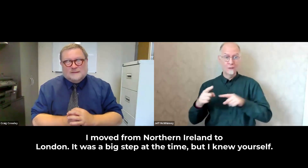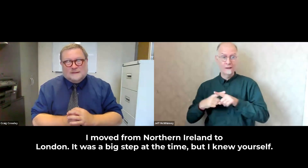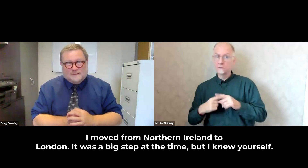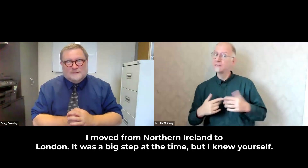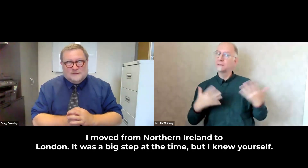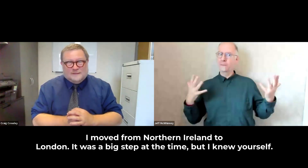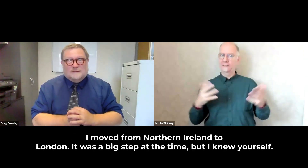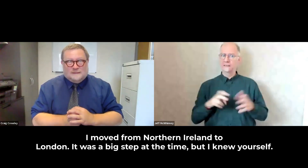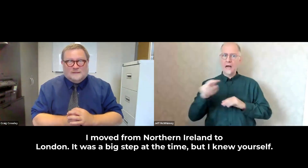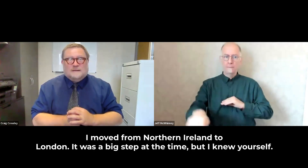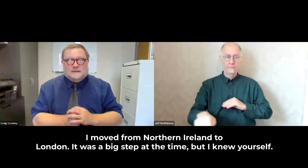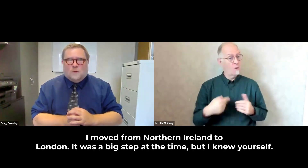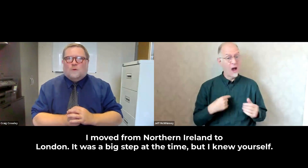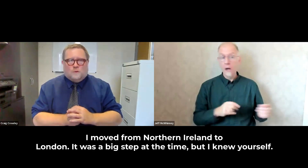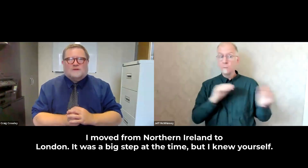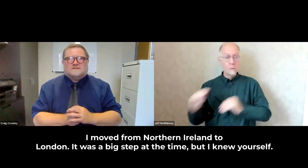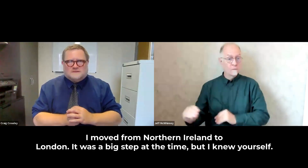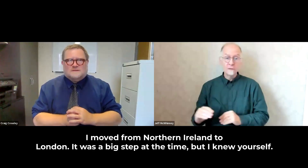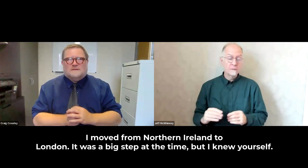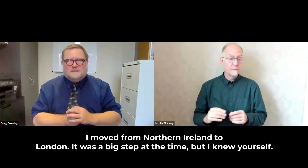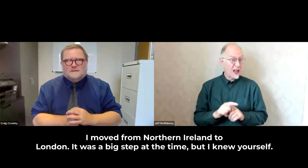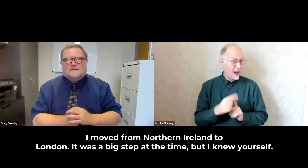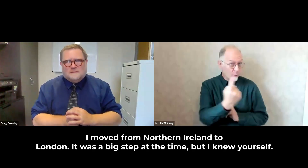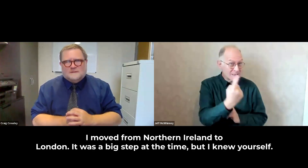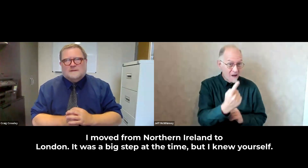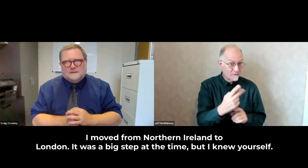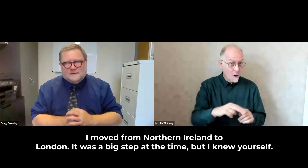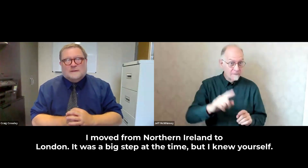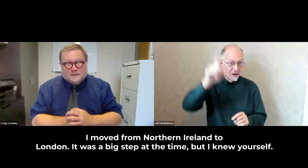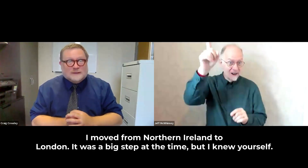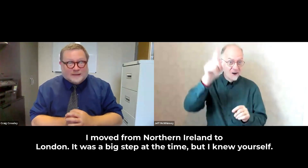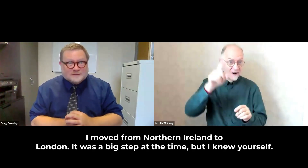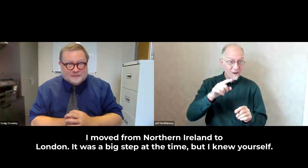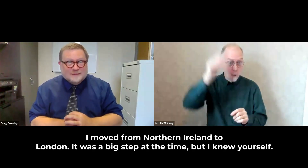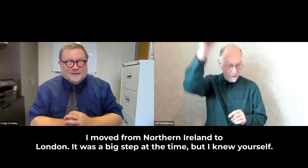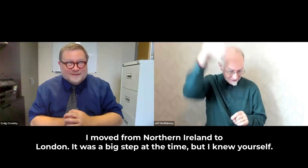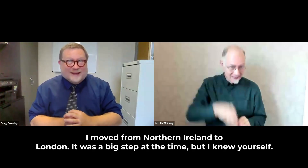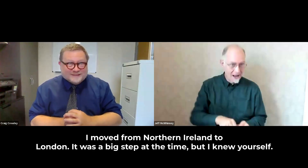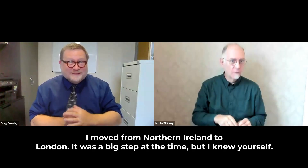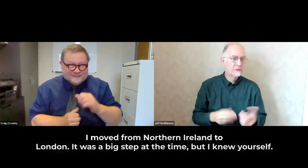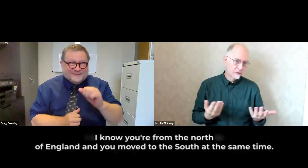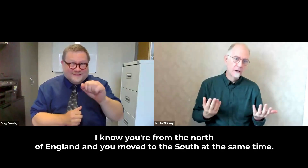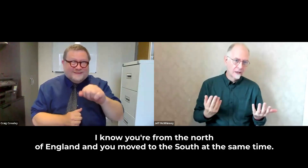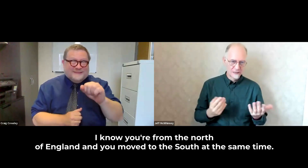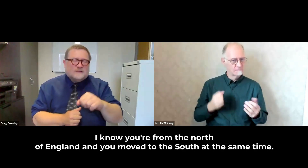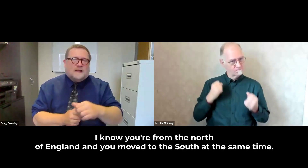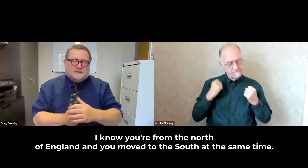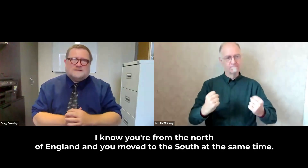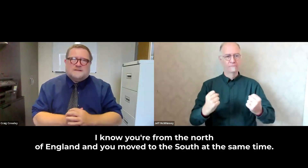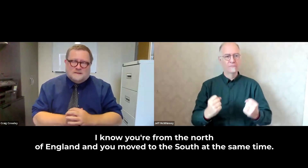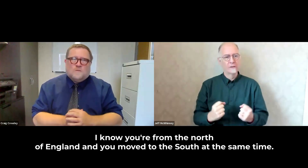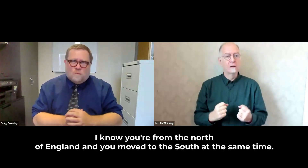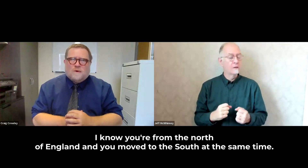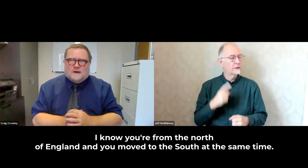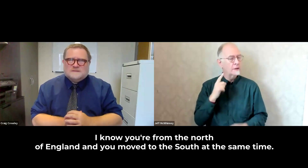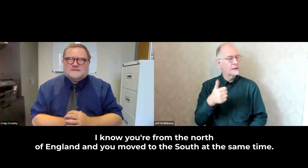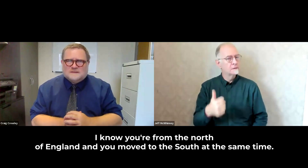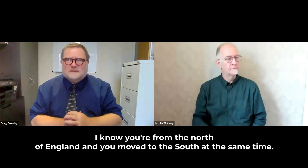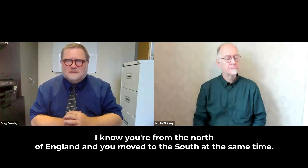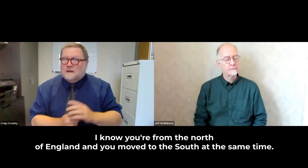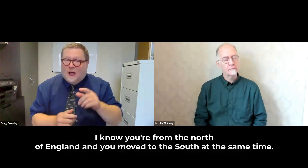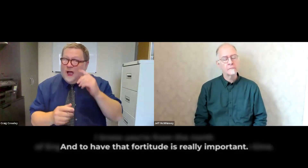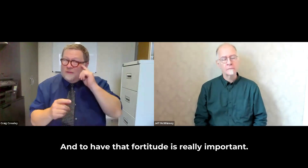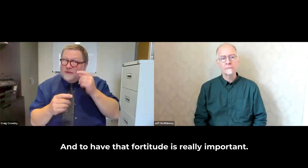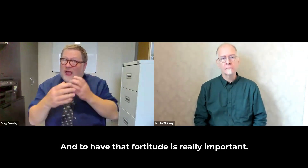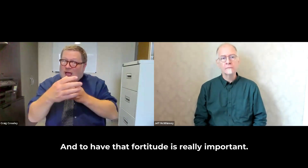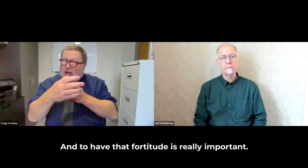I moved from Northern Ireland to London. It was a big step at the time, but and you yourself, I know you're from the north of England and you moved to the south at the